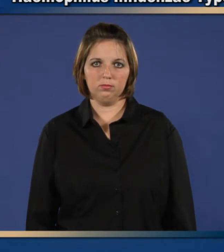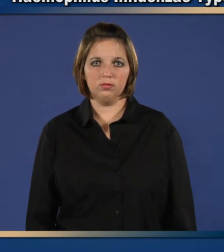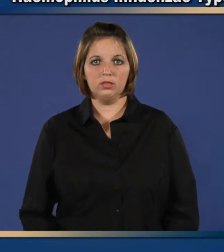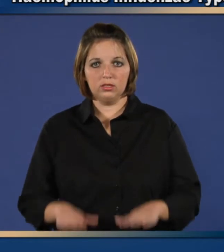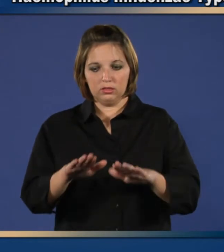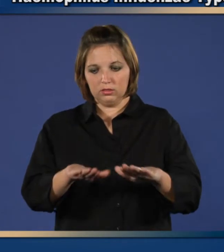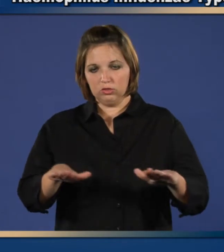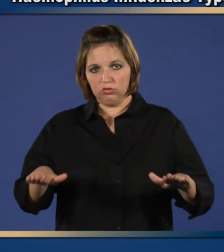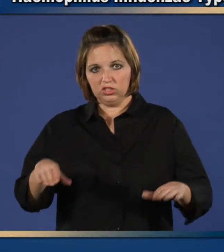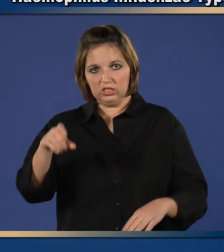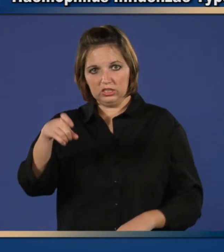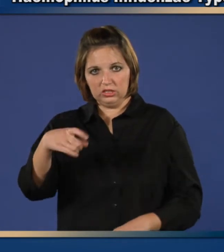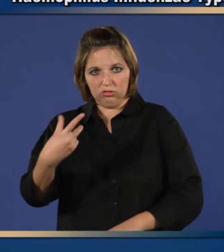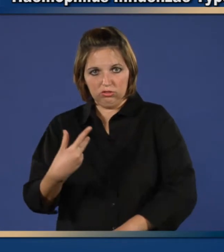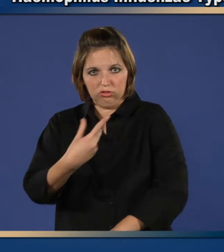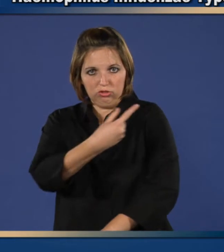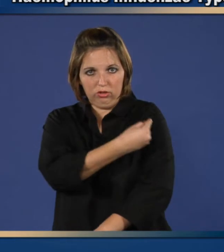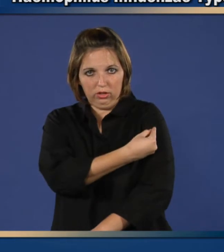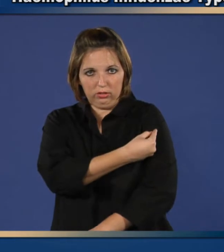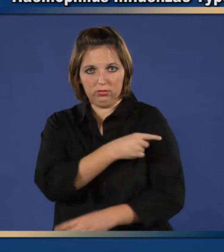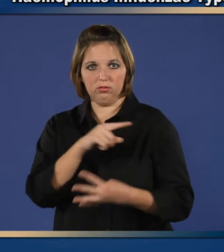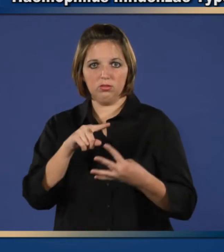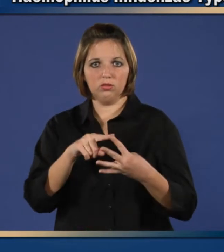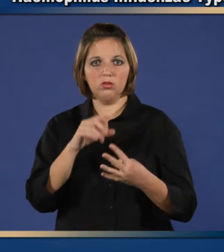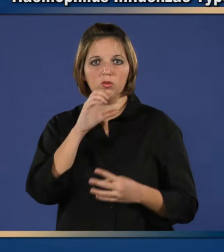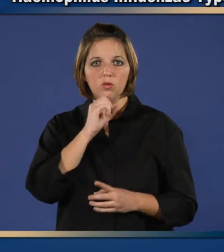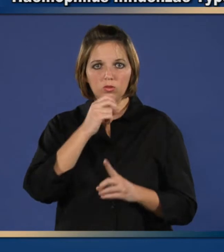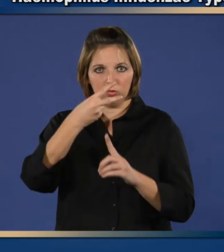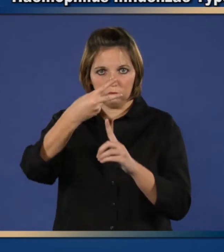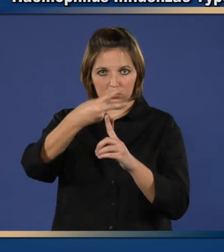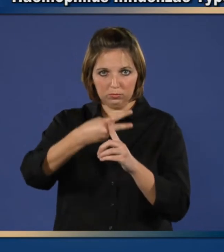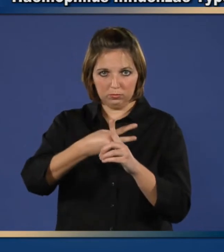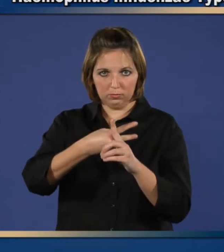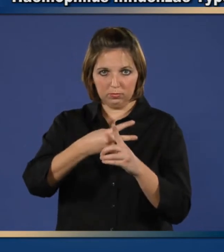Children should get Hib vaccine at 2 months of age,